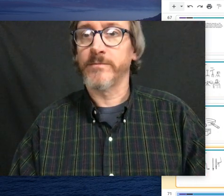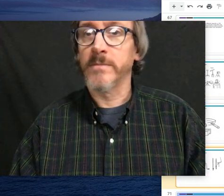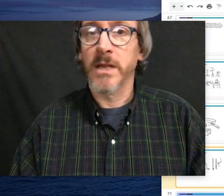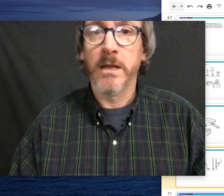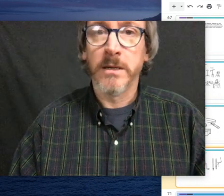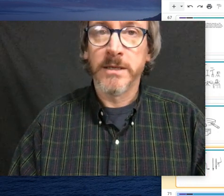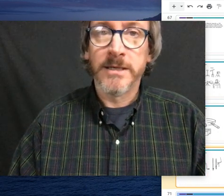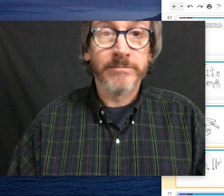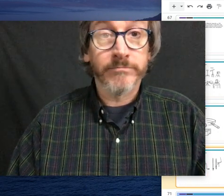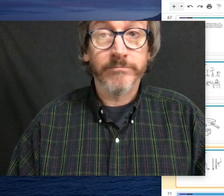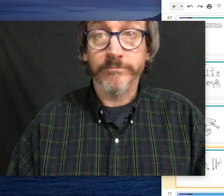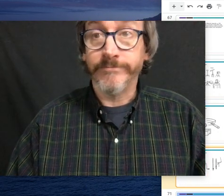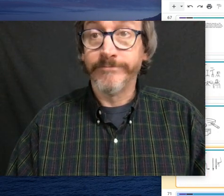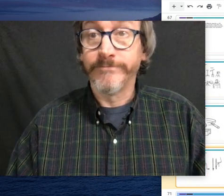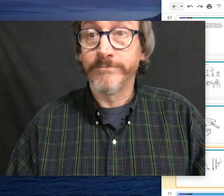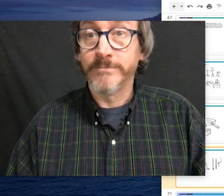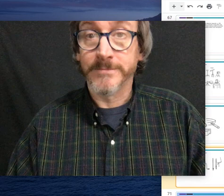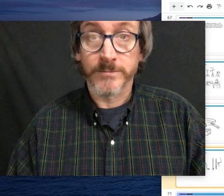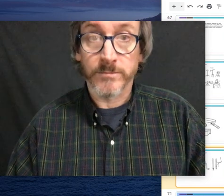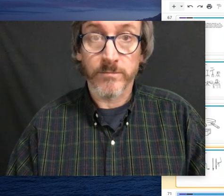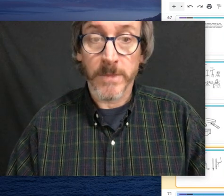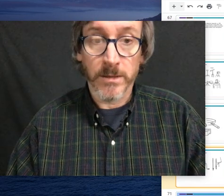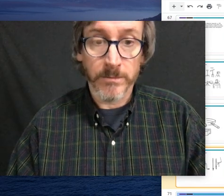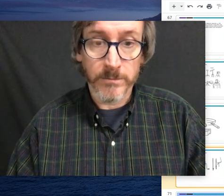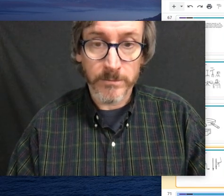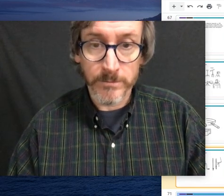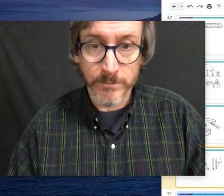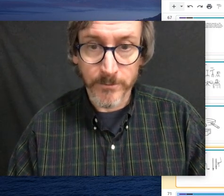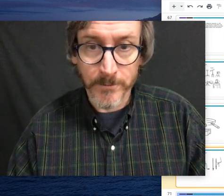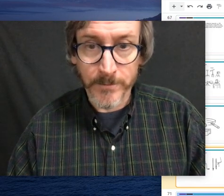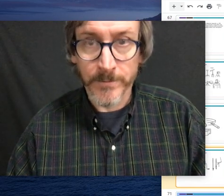that we're adding on.